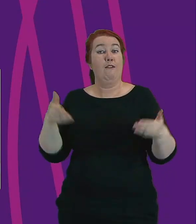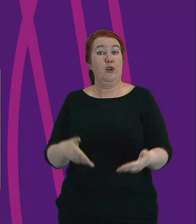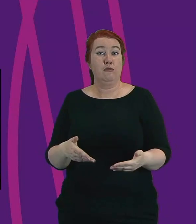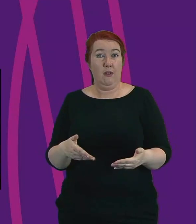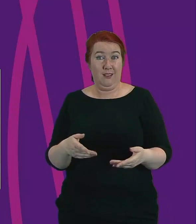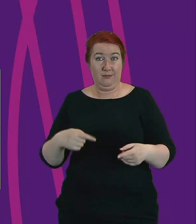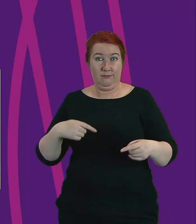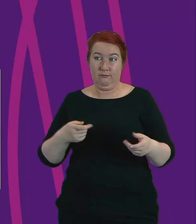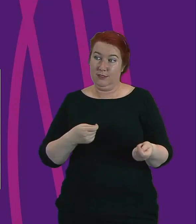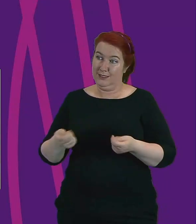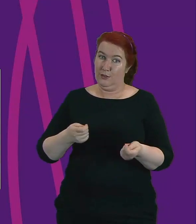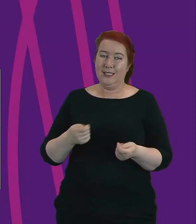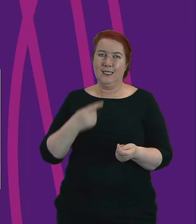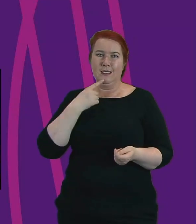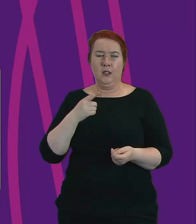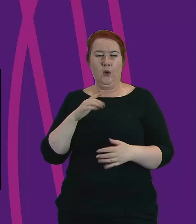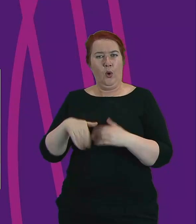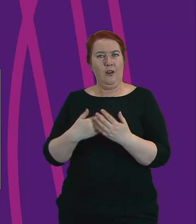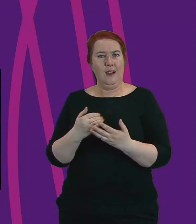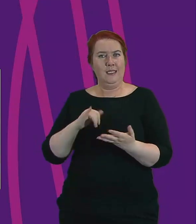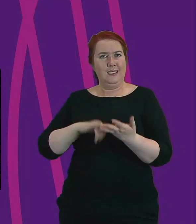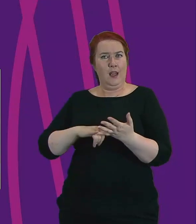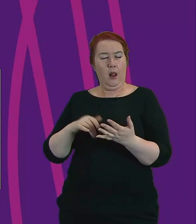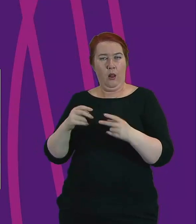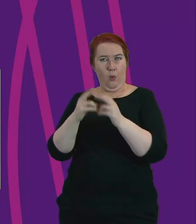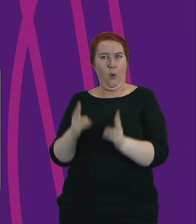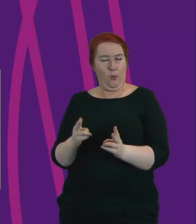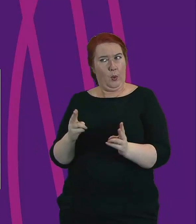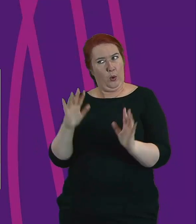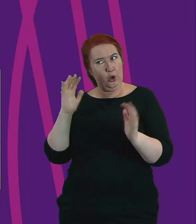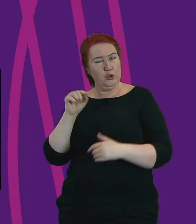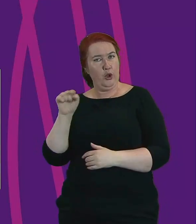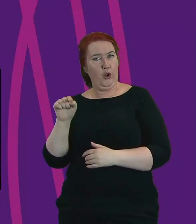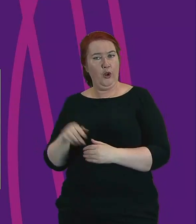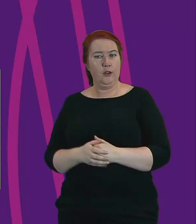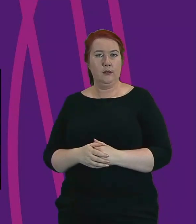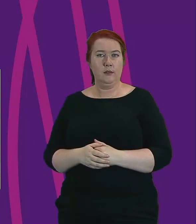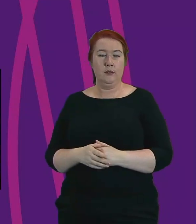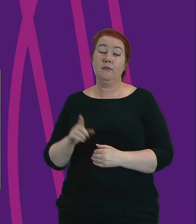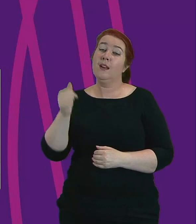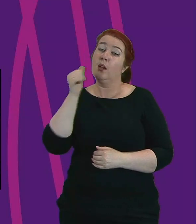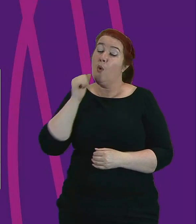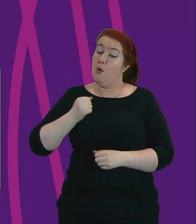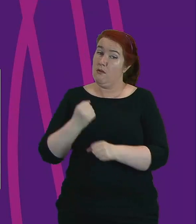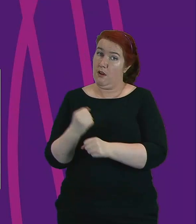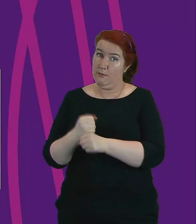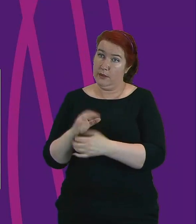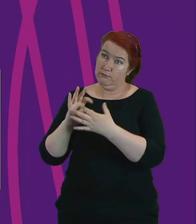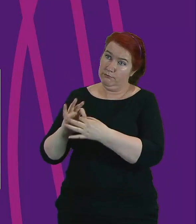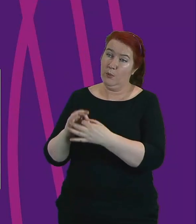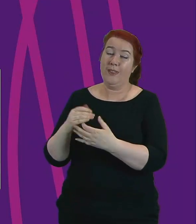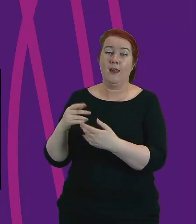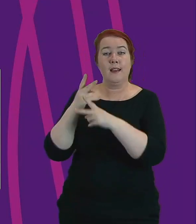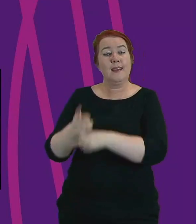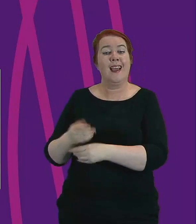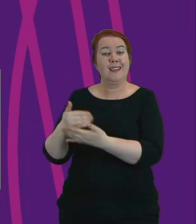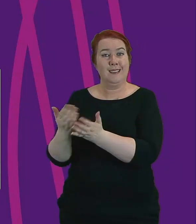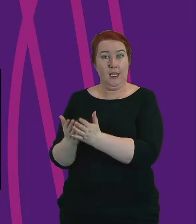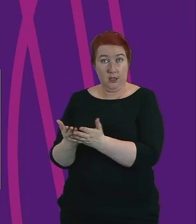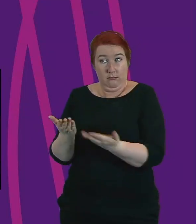same home. And I know that in response to the pandemic, the government is working with the care sector as it